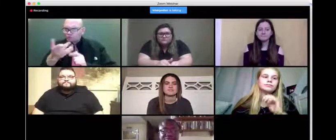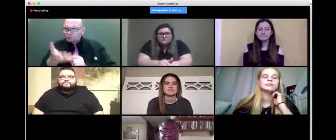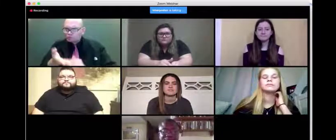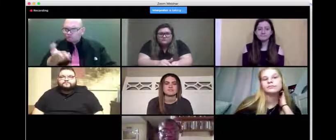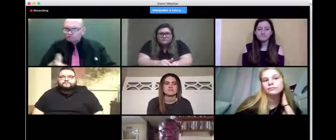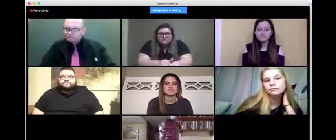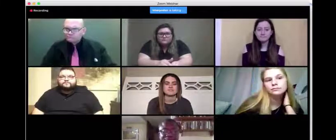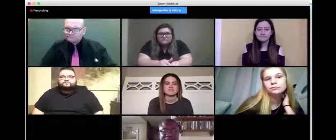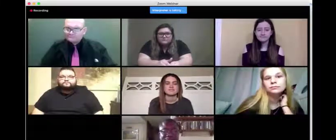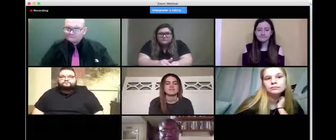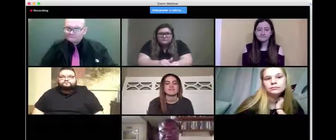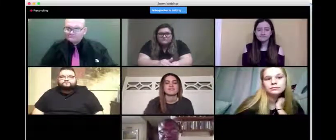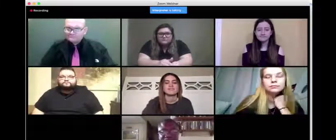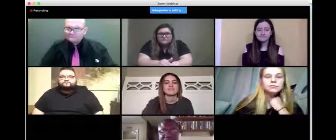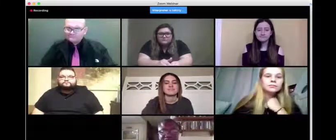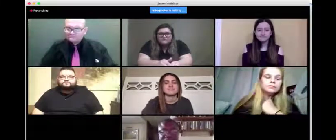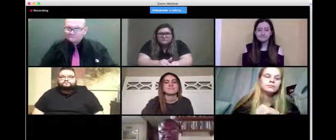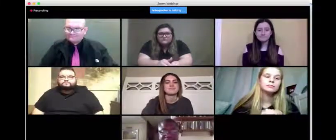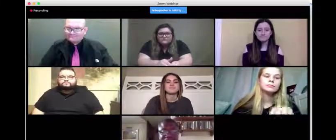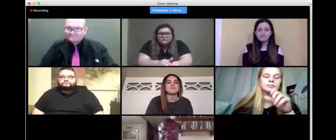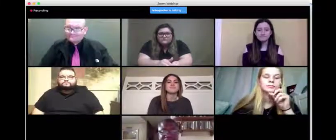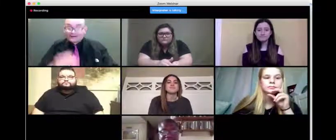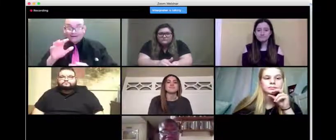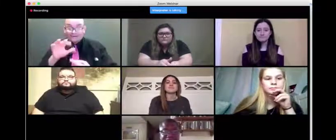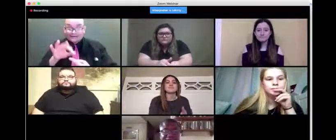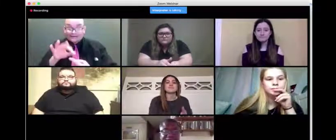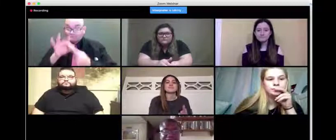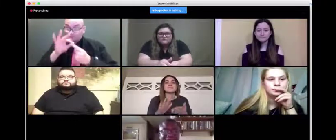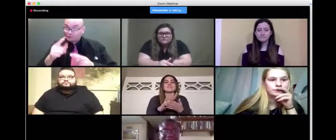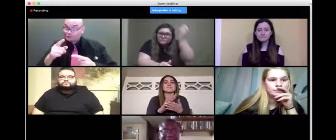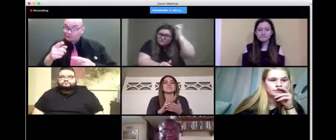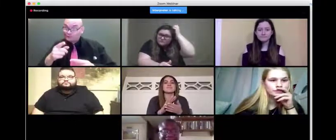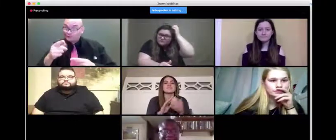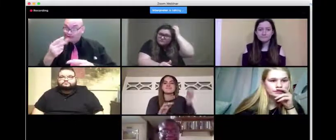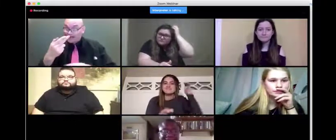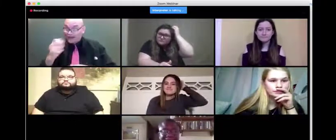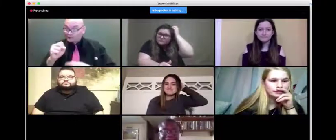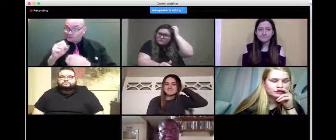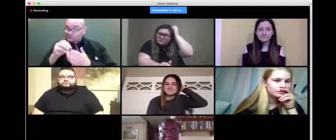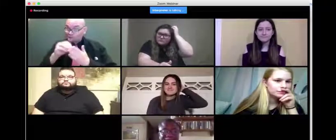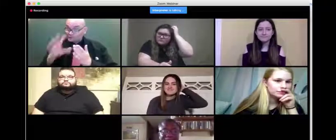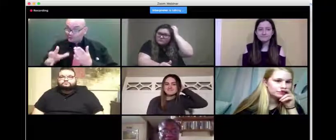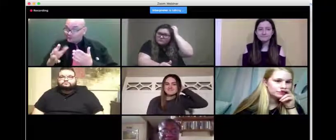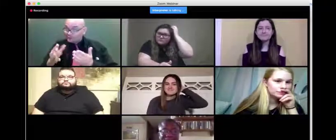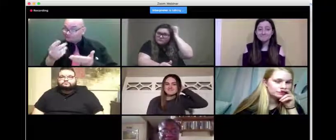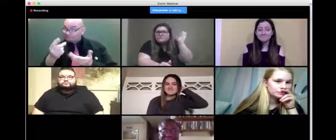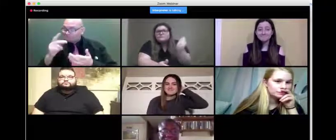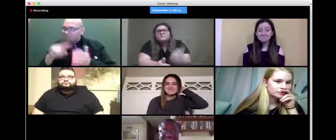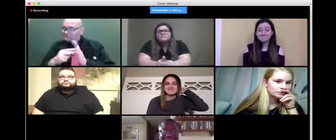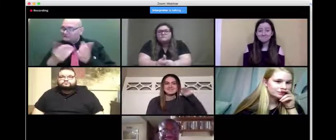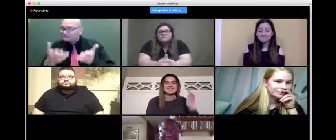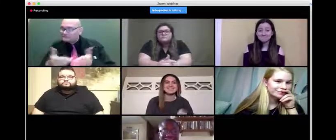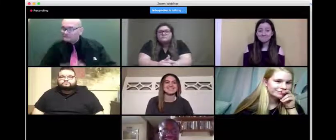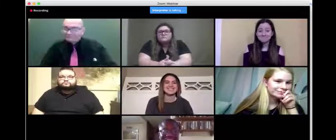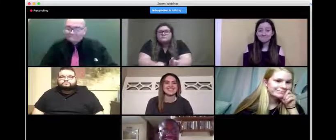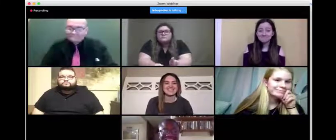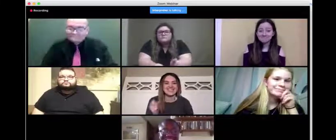Especially as a high school student, what does that mean to you? Yes. Oh, wow. So as an influencer today, I'm